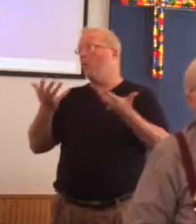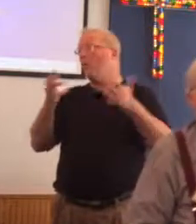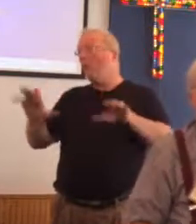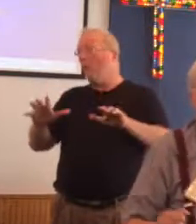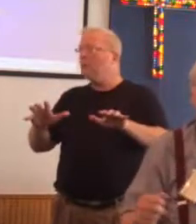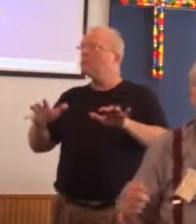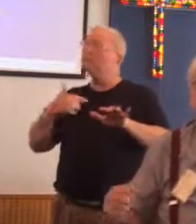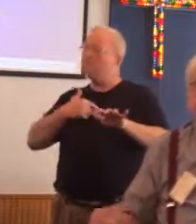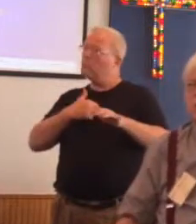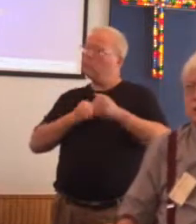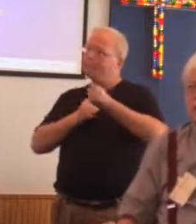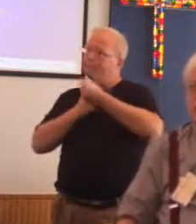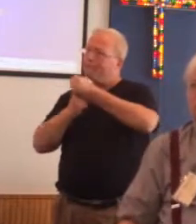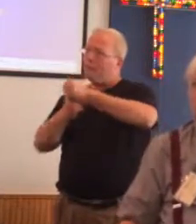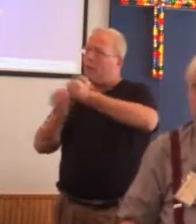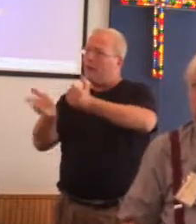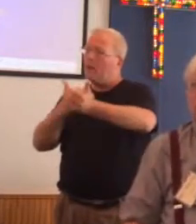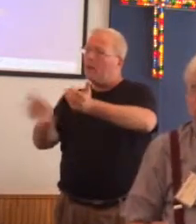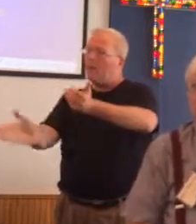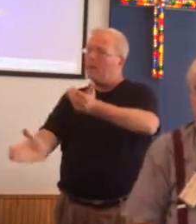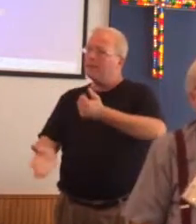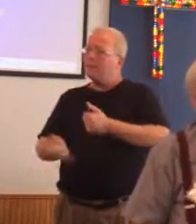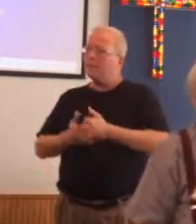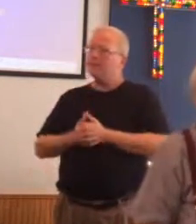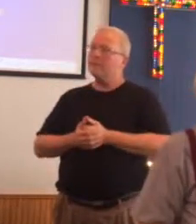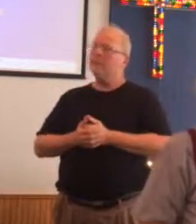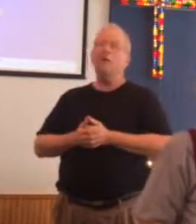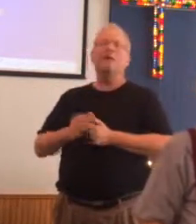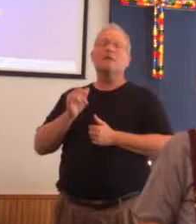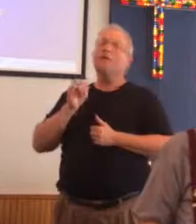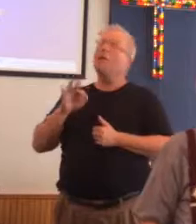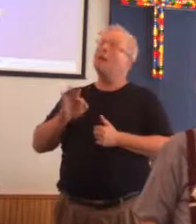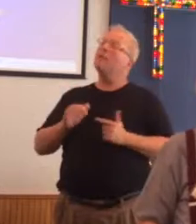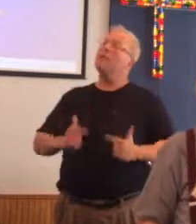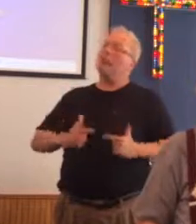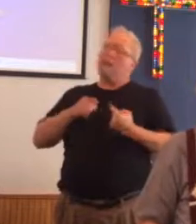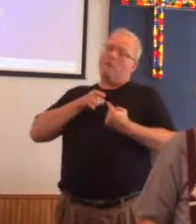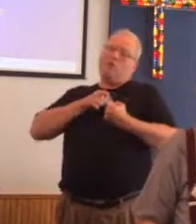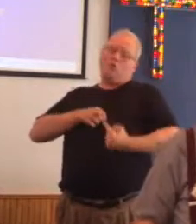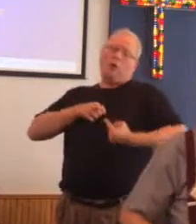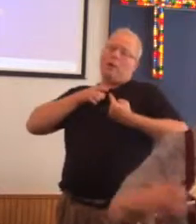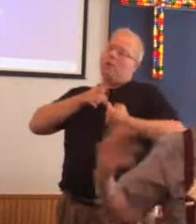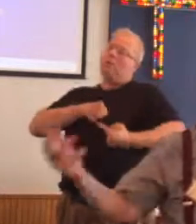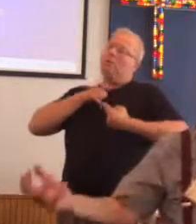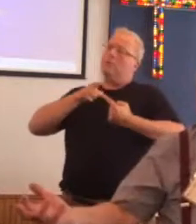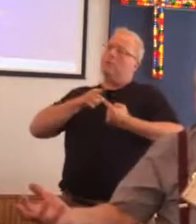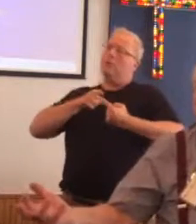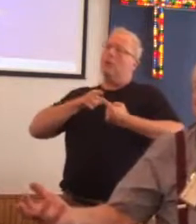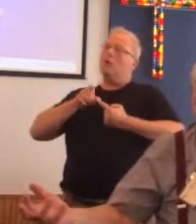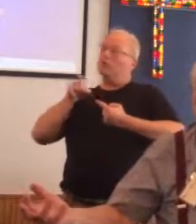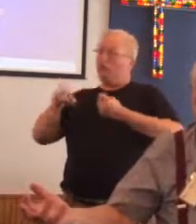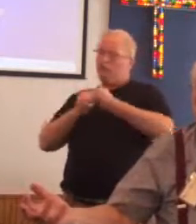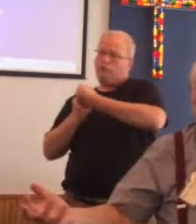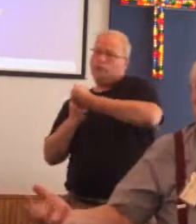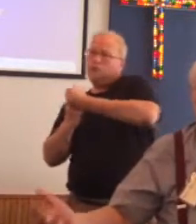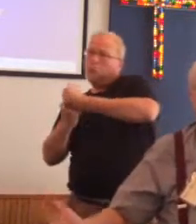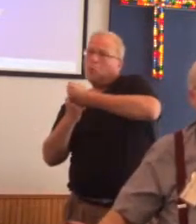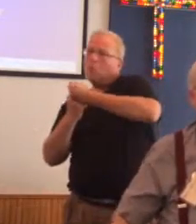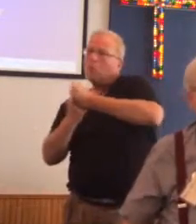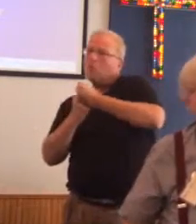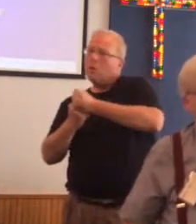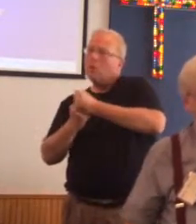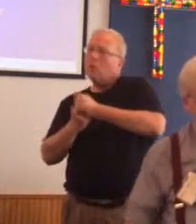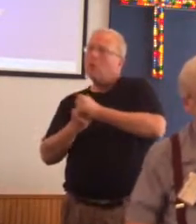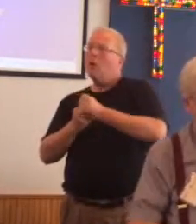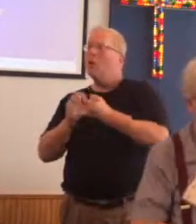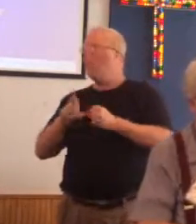Do you stick with the people who have loved you and whom you love? Or do you go running home?